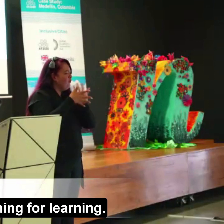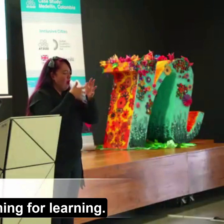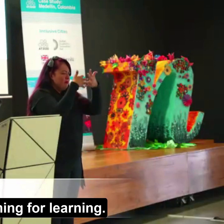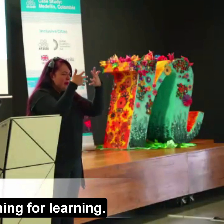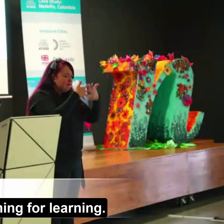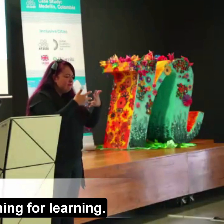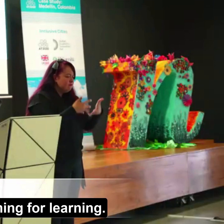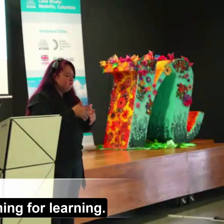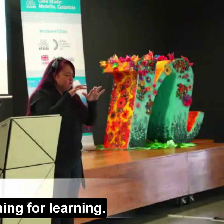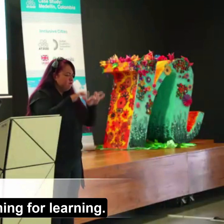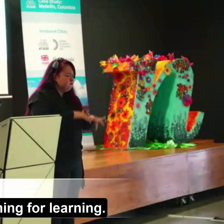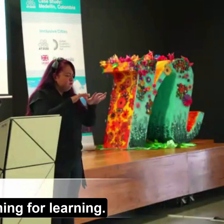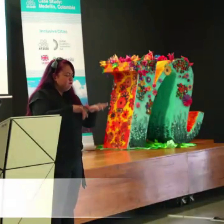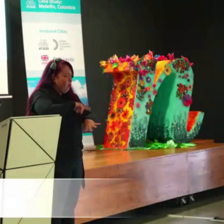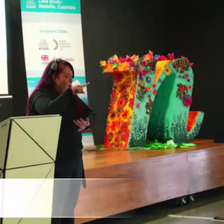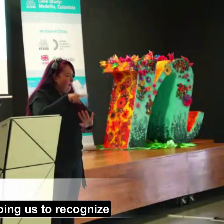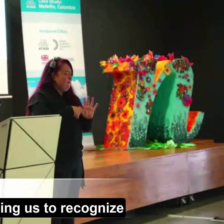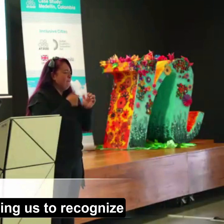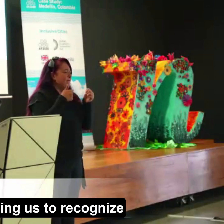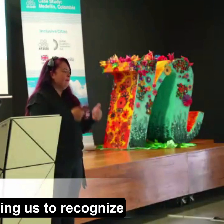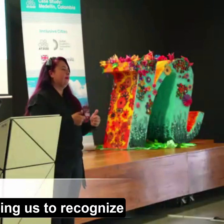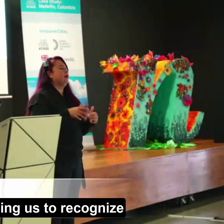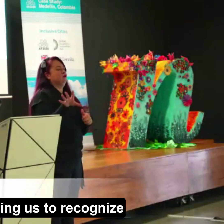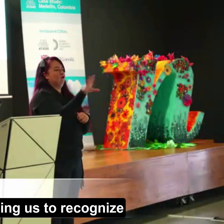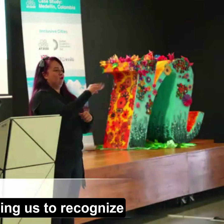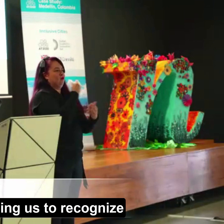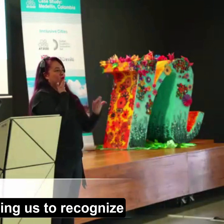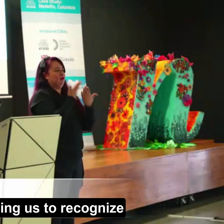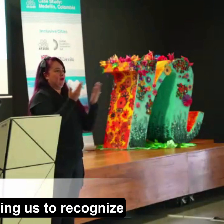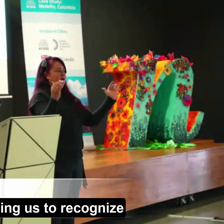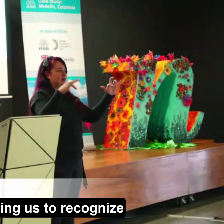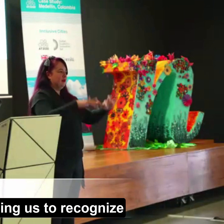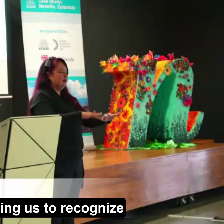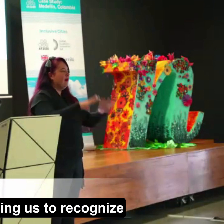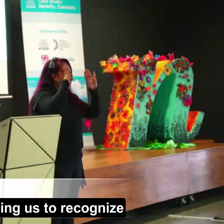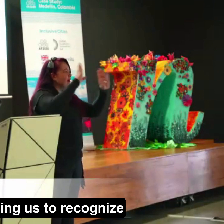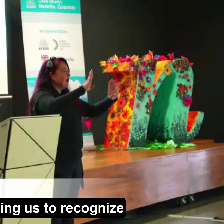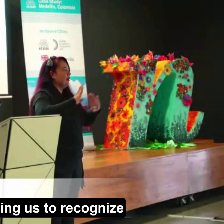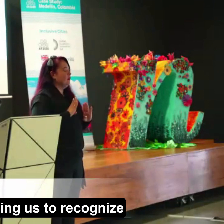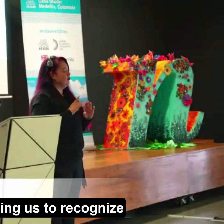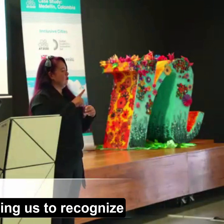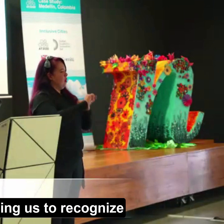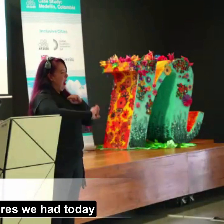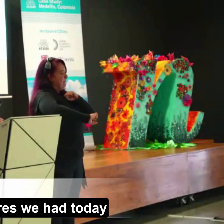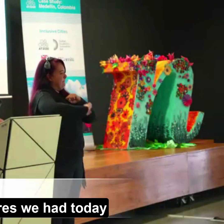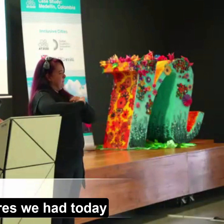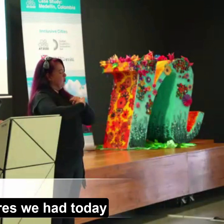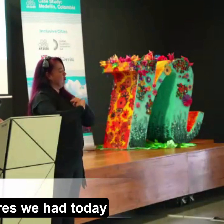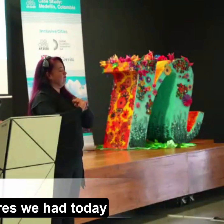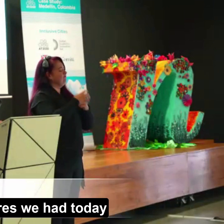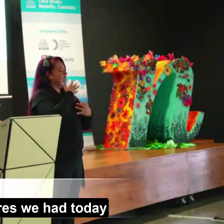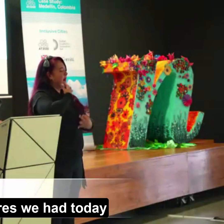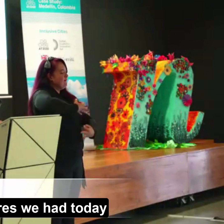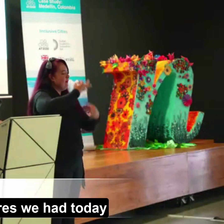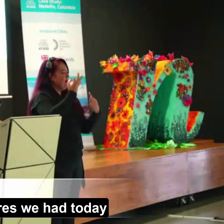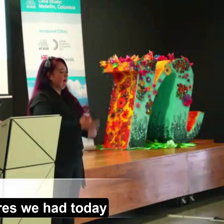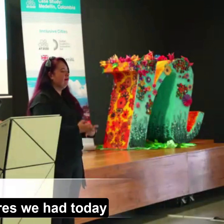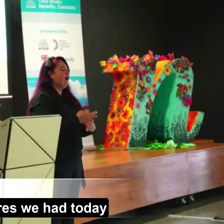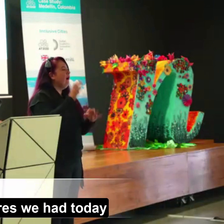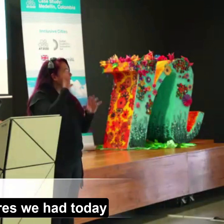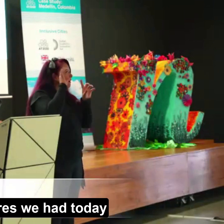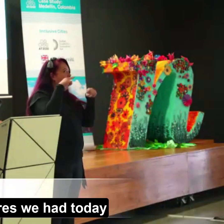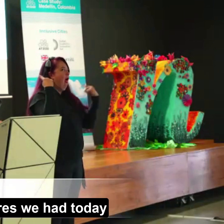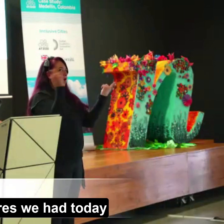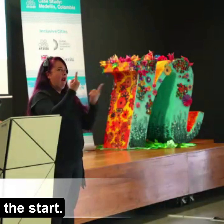here, for listening, for learning, and for helping us to recognize the failures we